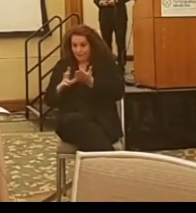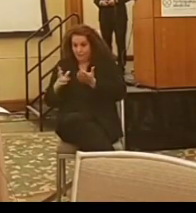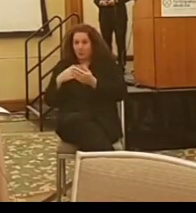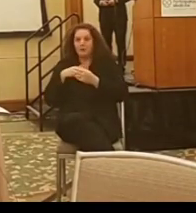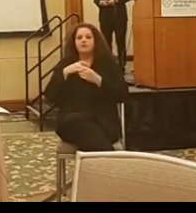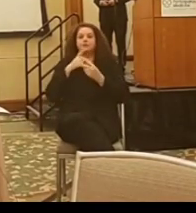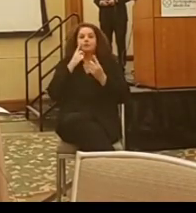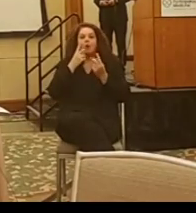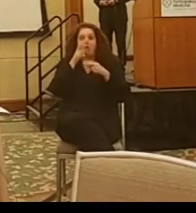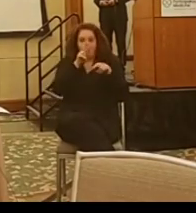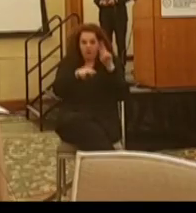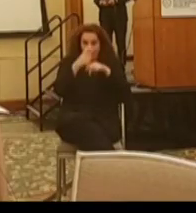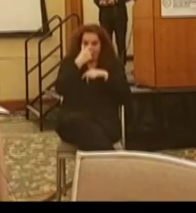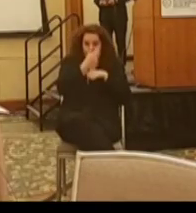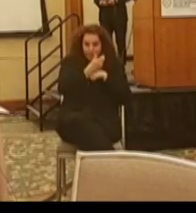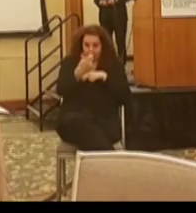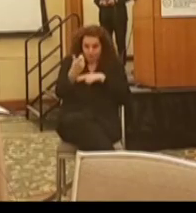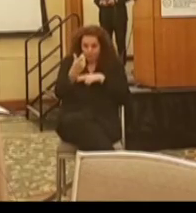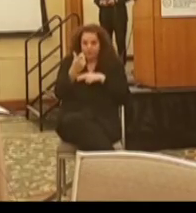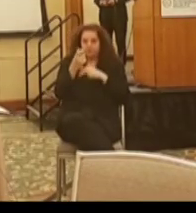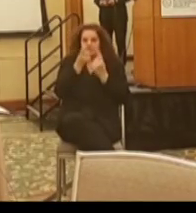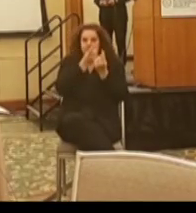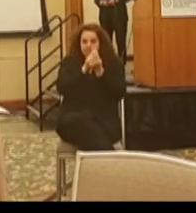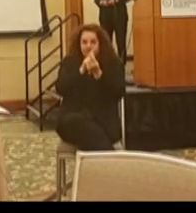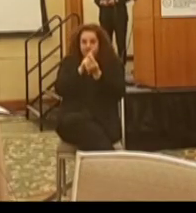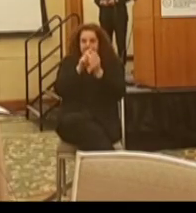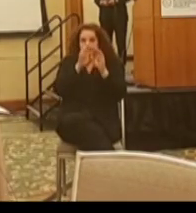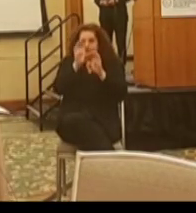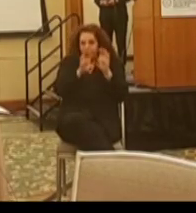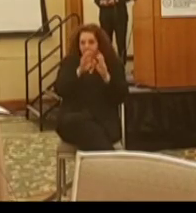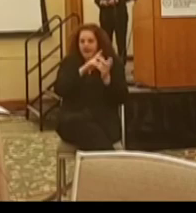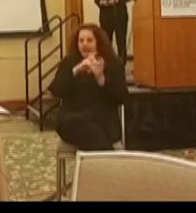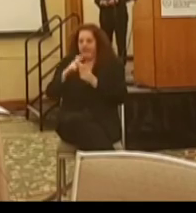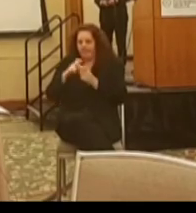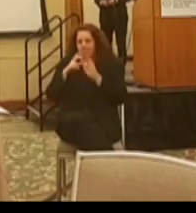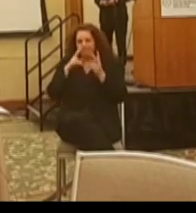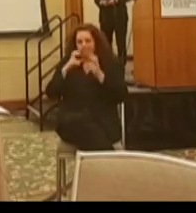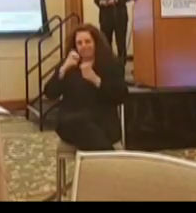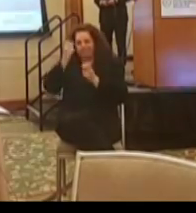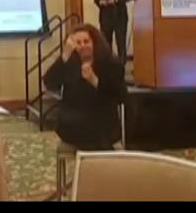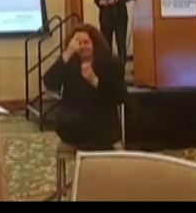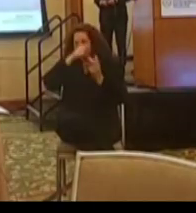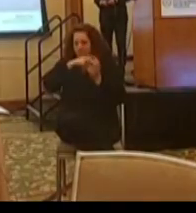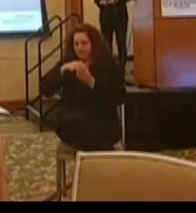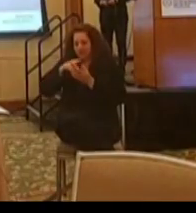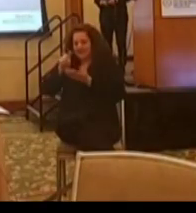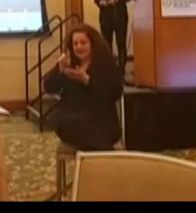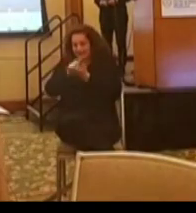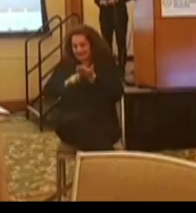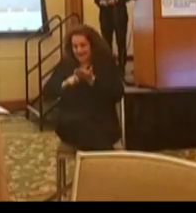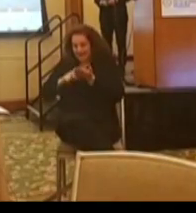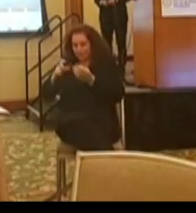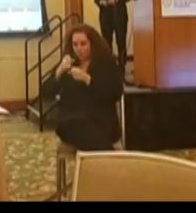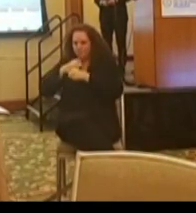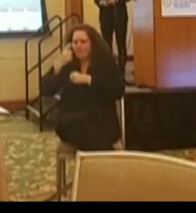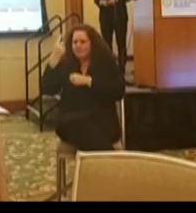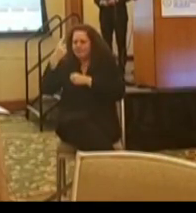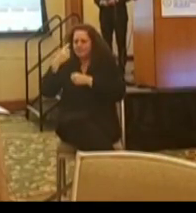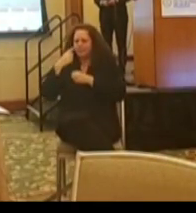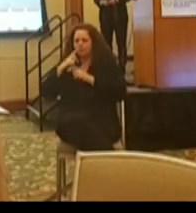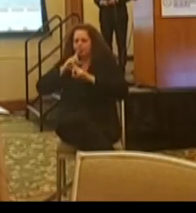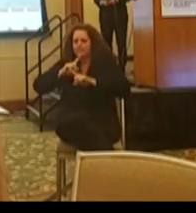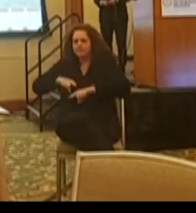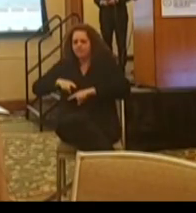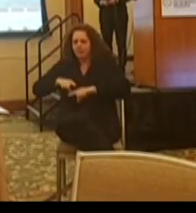developed that understanding, is to then use my design to make something as a way to respond or kind of build